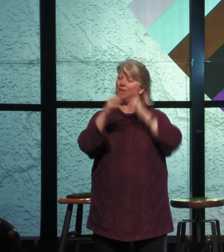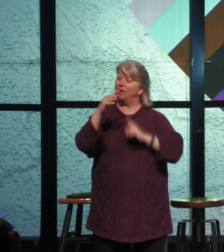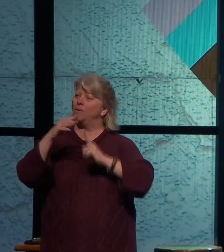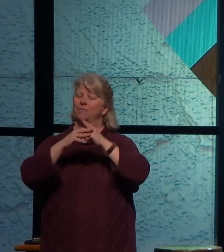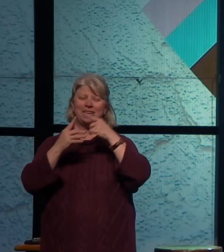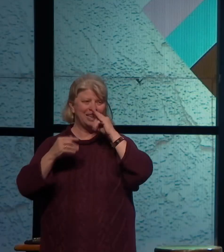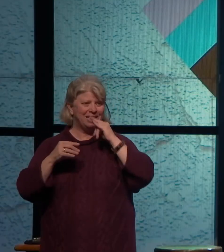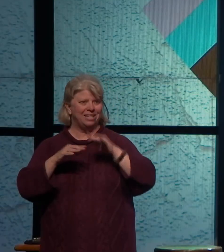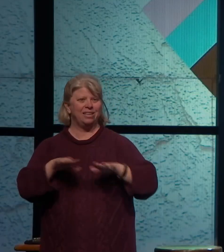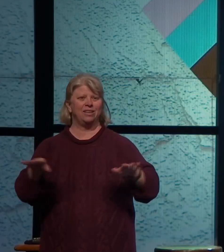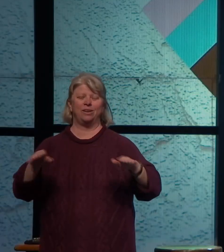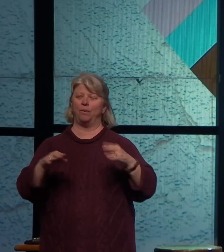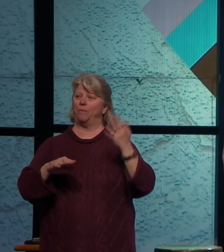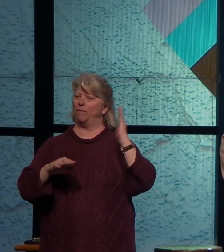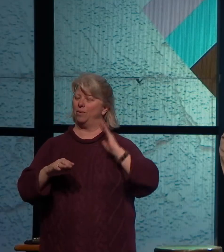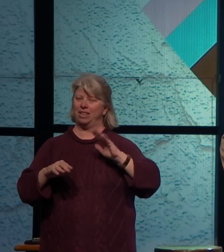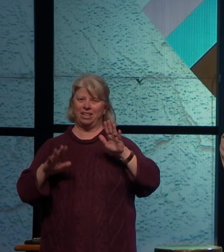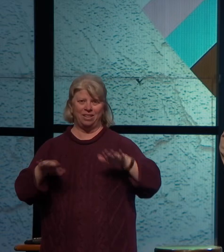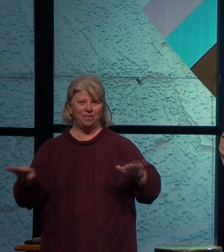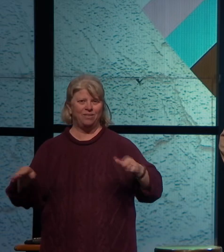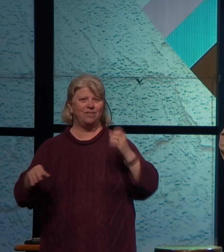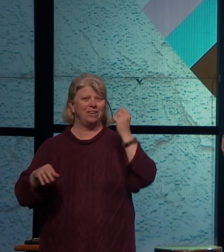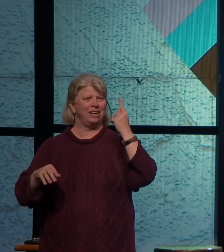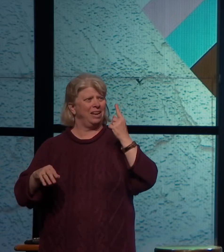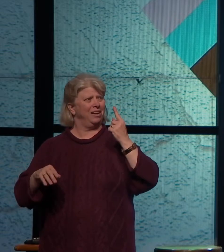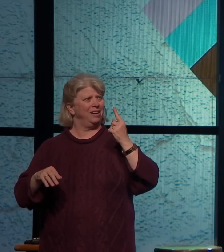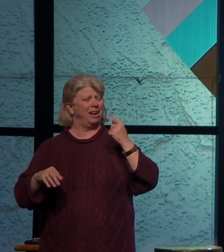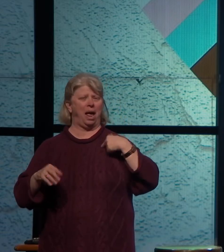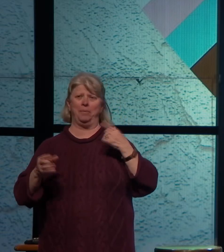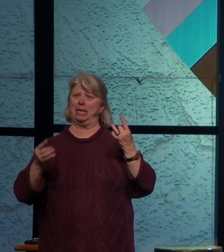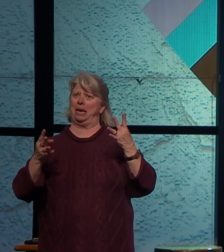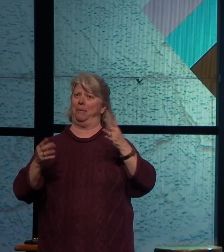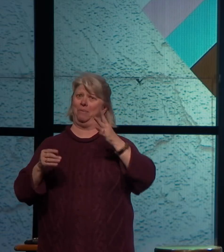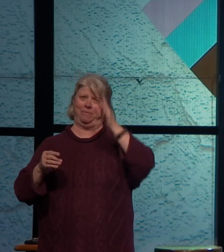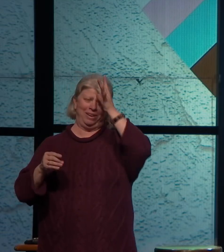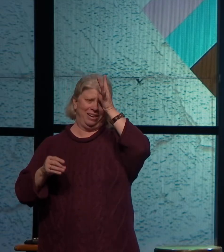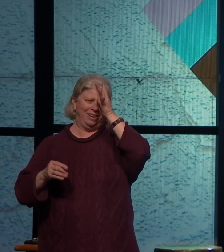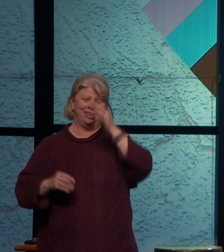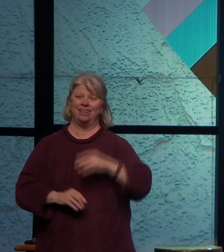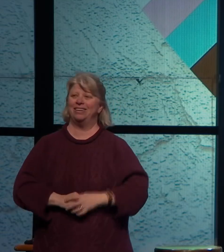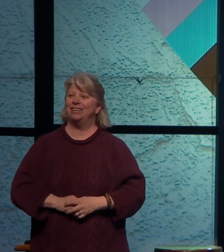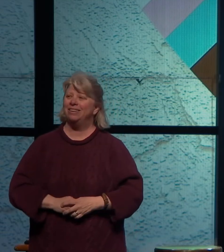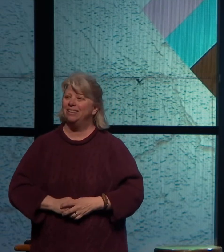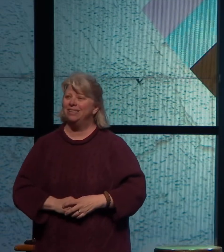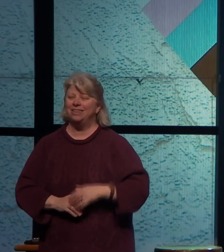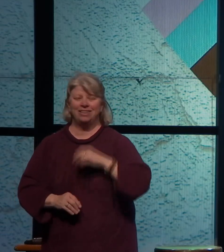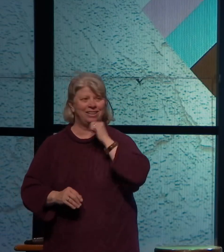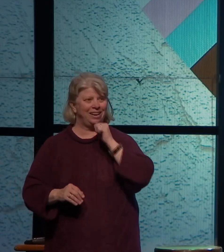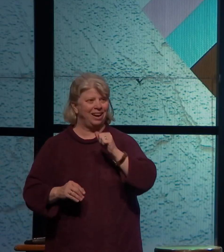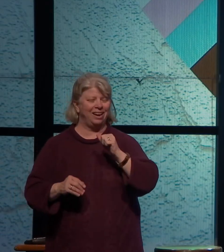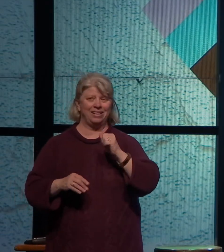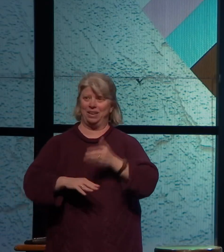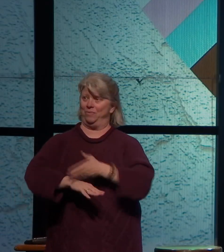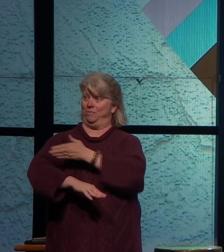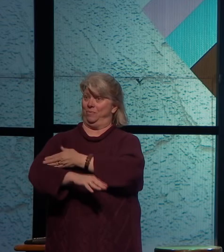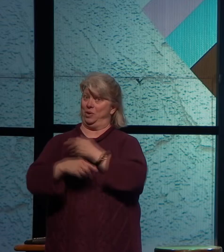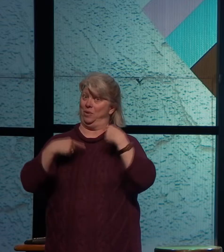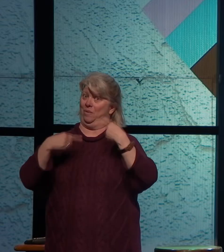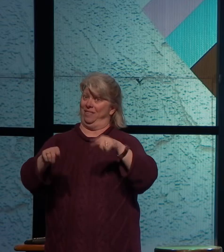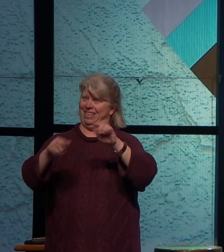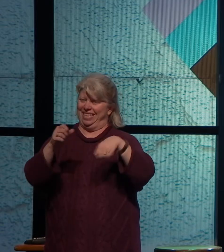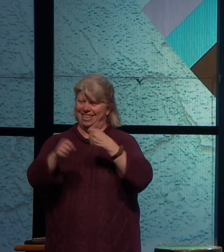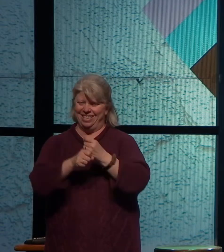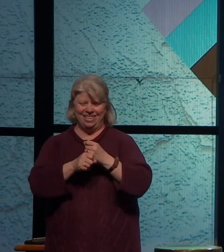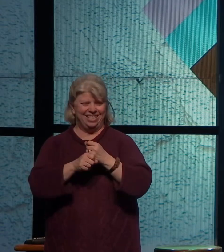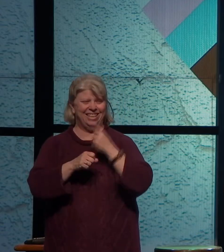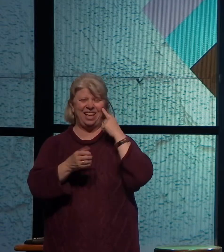my kiddos when they were little, and I realized, man, I'm a terrible parent. And it's not like it got any better over the years.